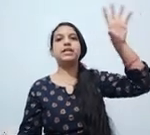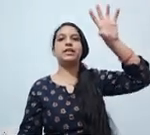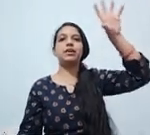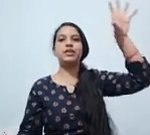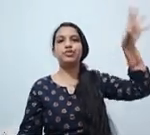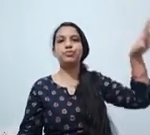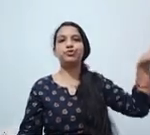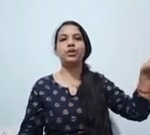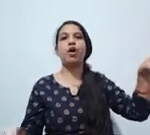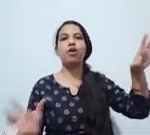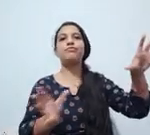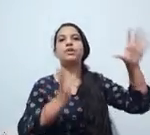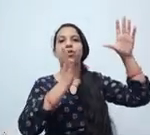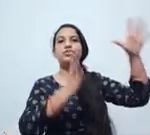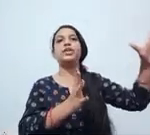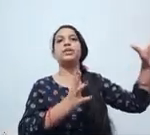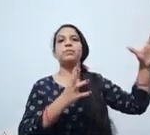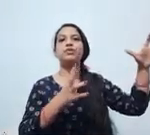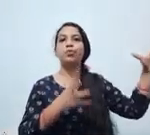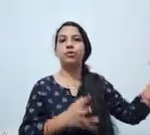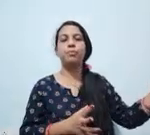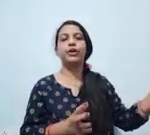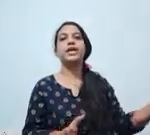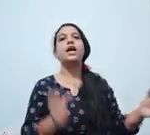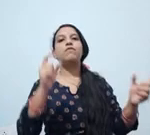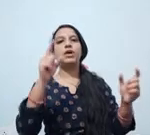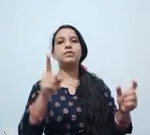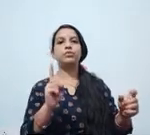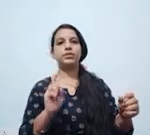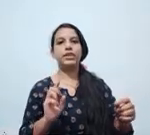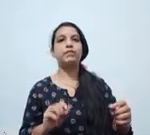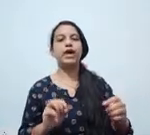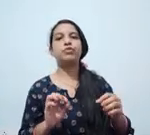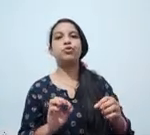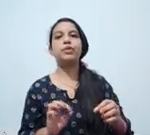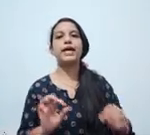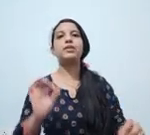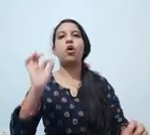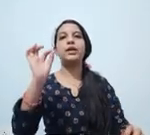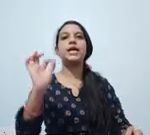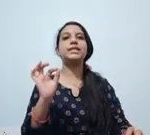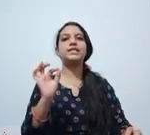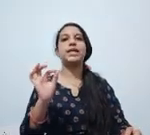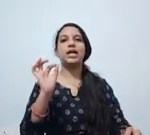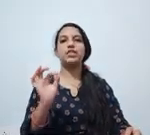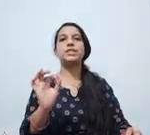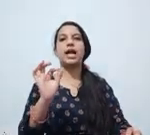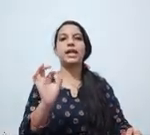the distribution of oxygenated blood throughout the body. One thing we have to note that aorta is the largest artery in the